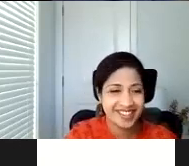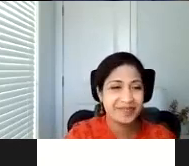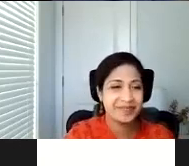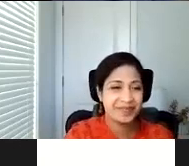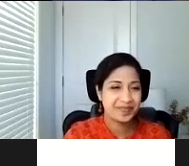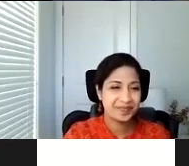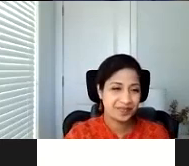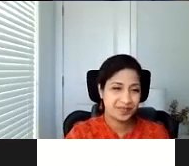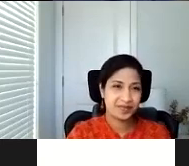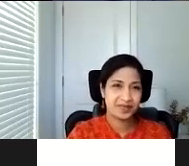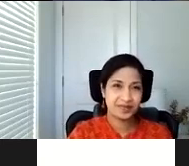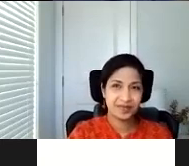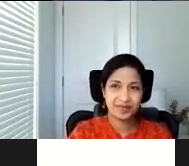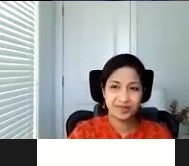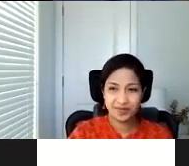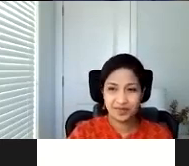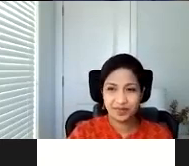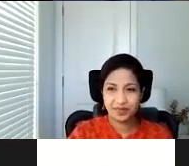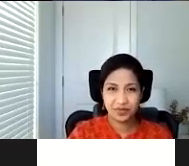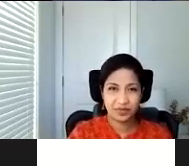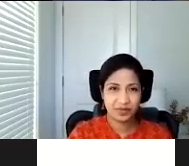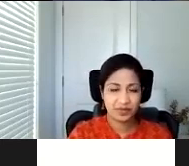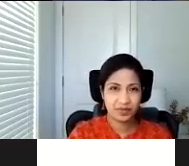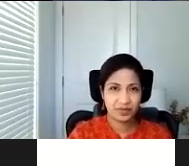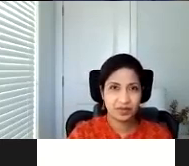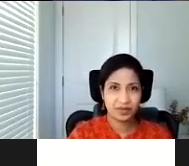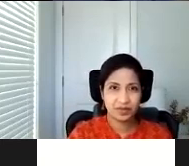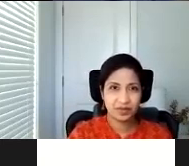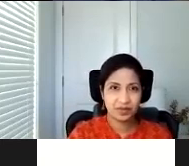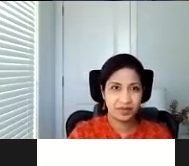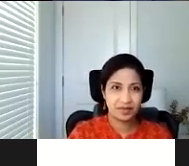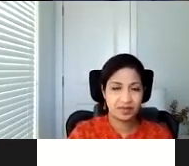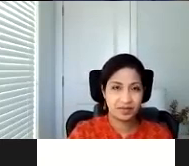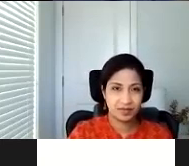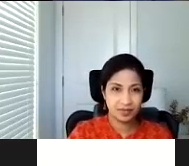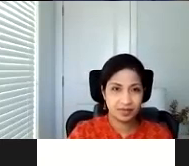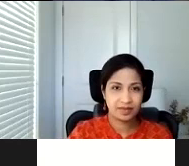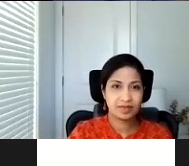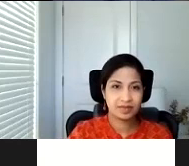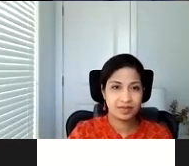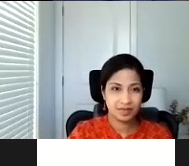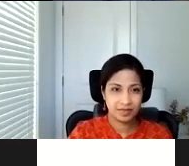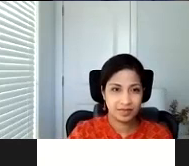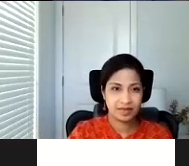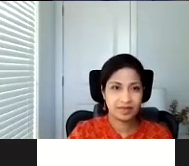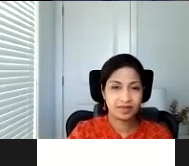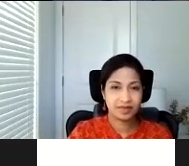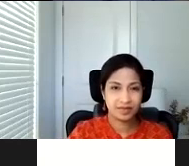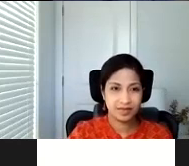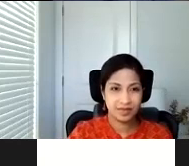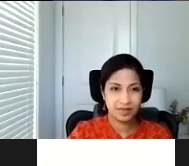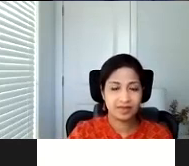exercise. Okay, so I will just read. So we have 3 slides with